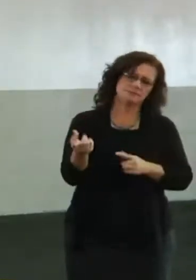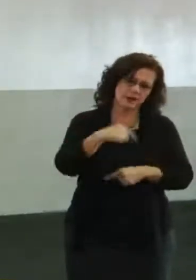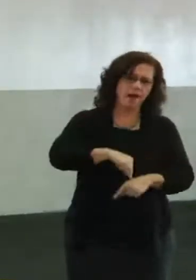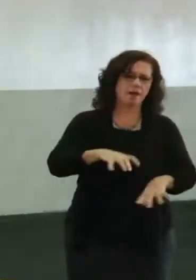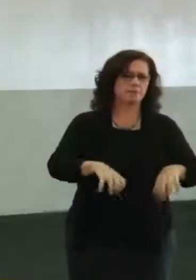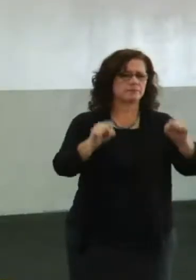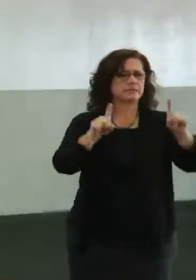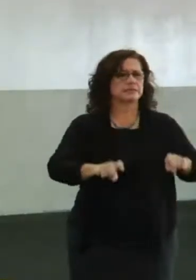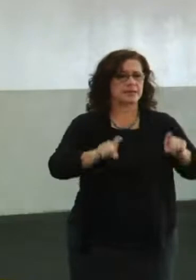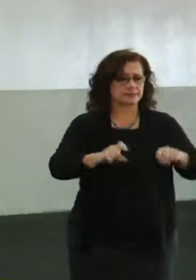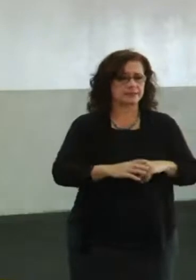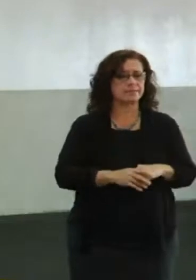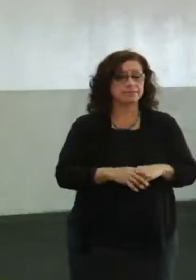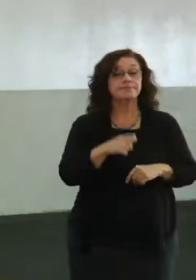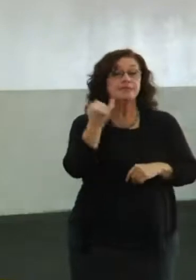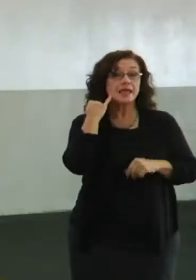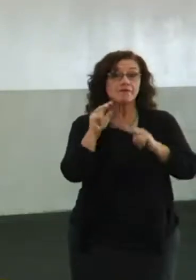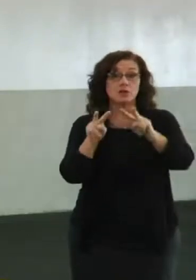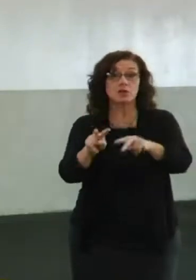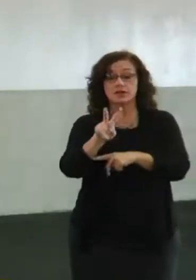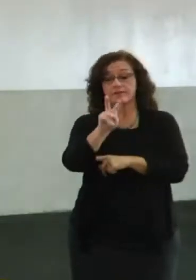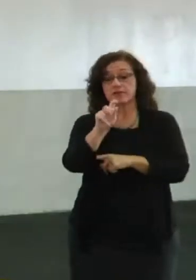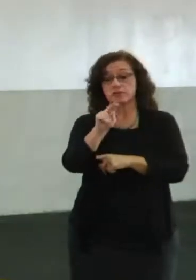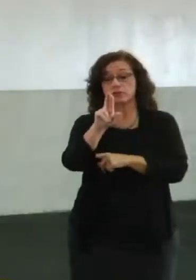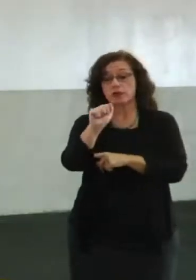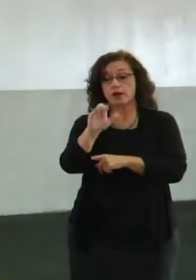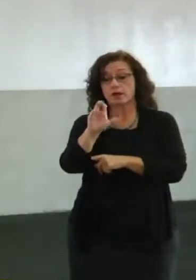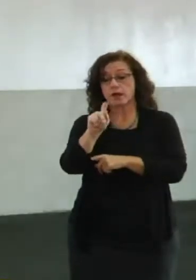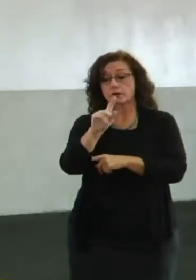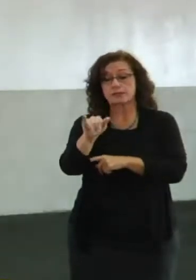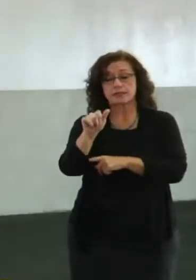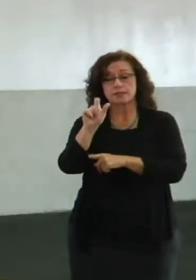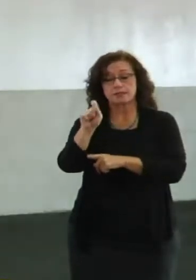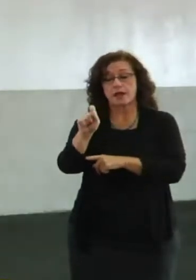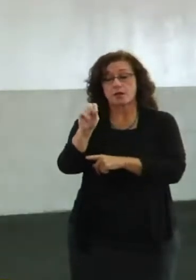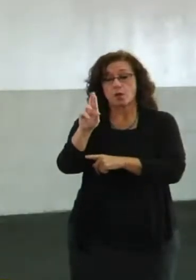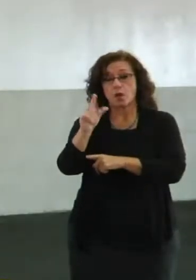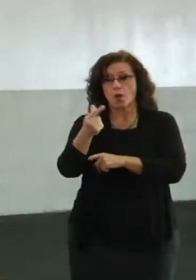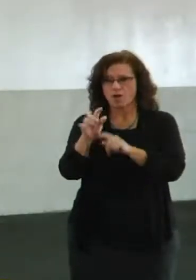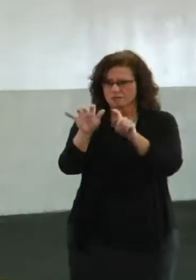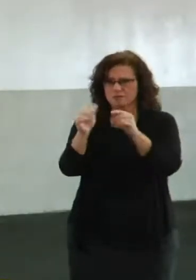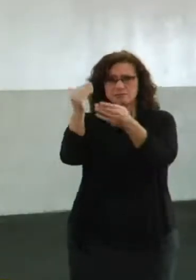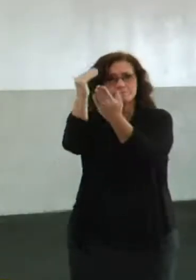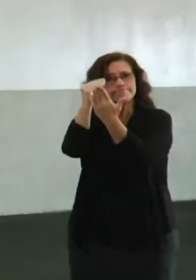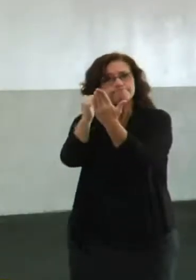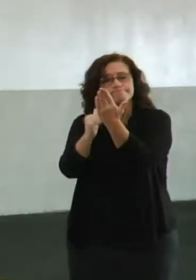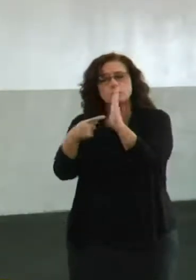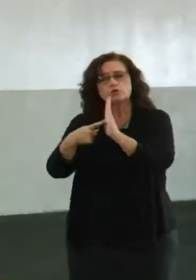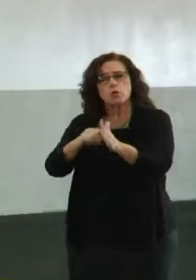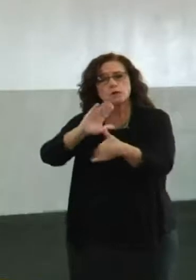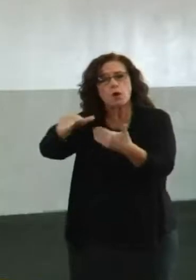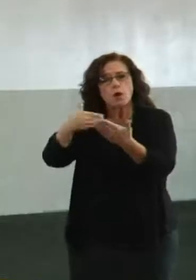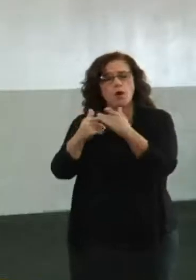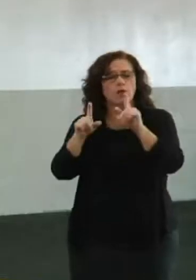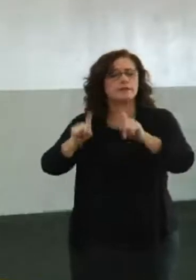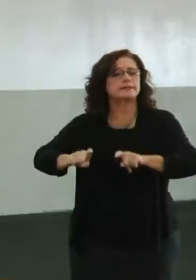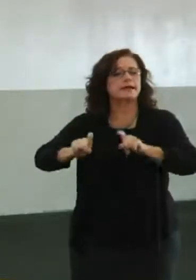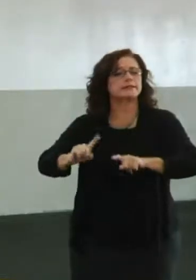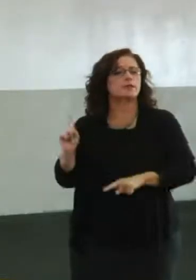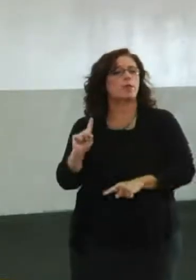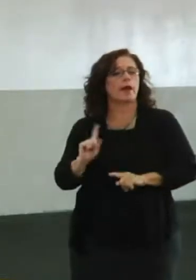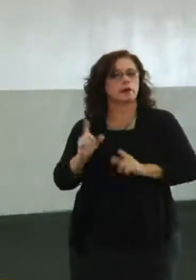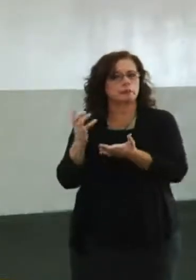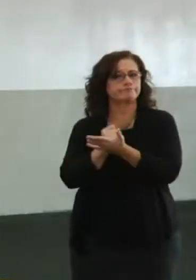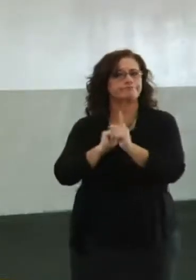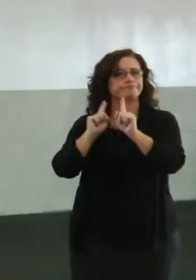VenturaCountyRecovers.org, there's a test sites, all the test sites that we have for Ventura County, besides the private sector ones. And there are pop-ups.